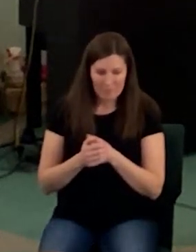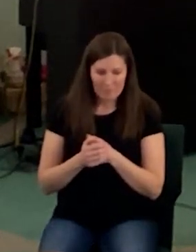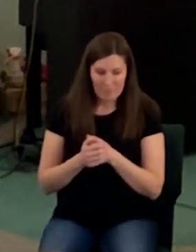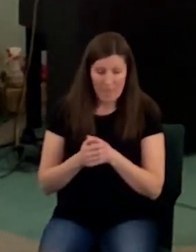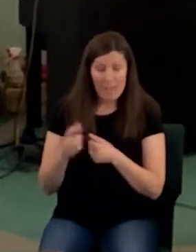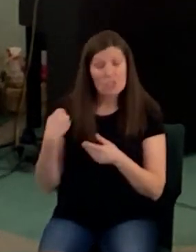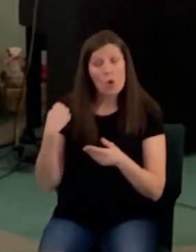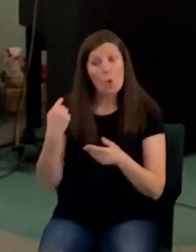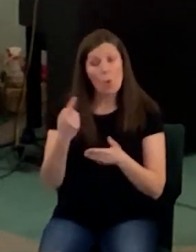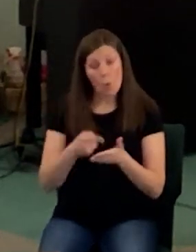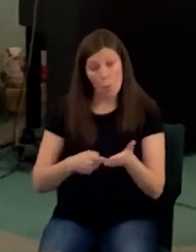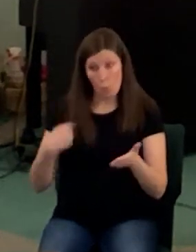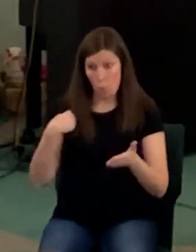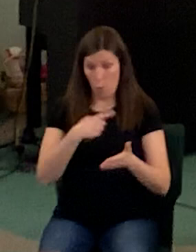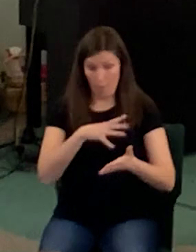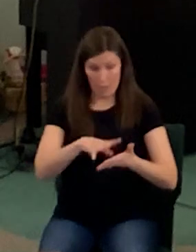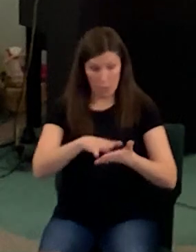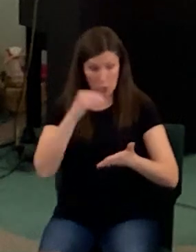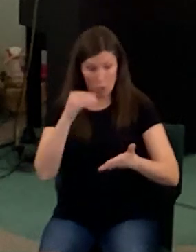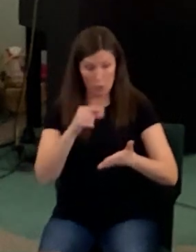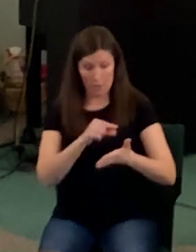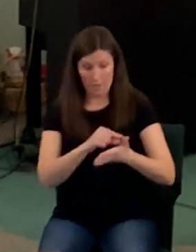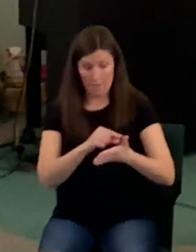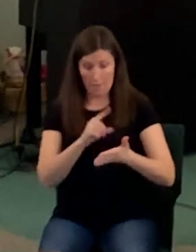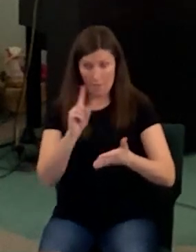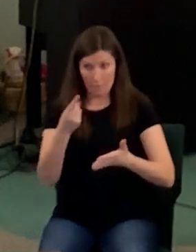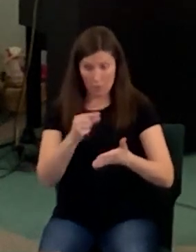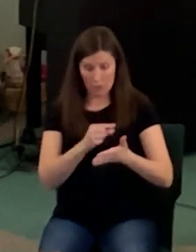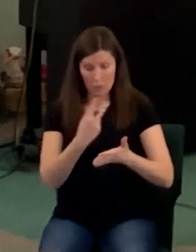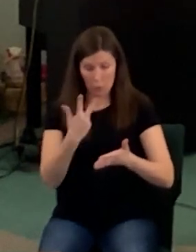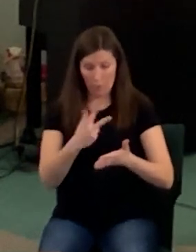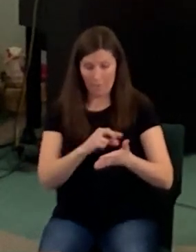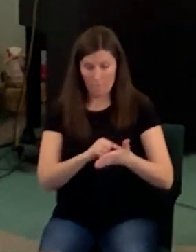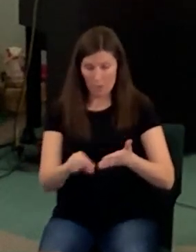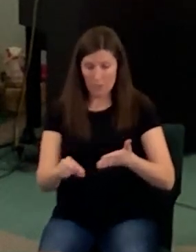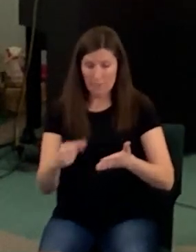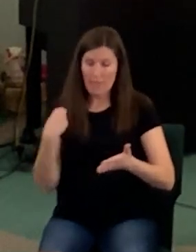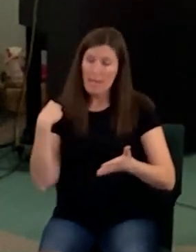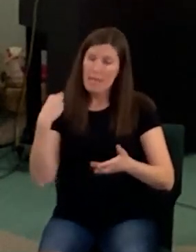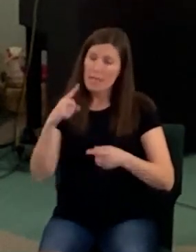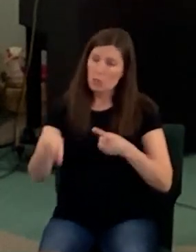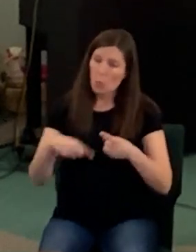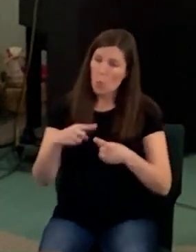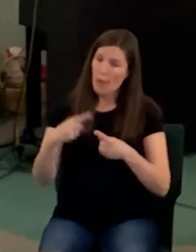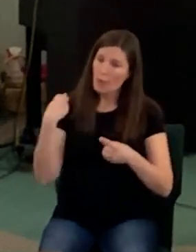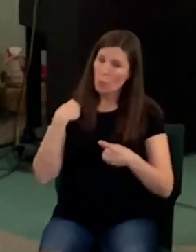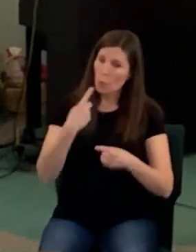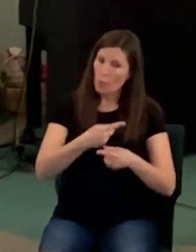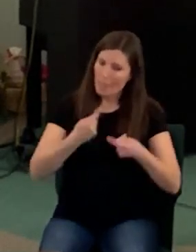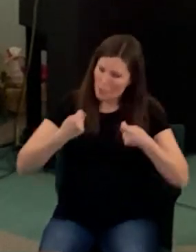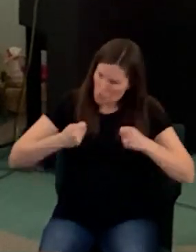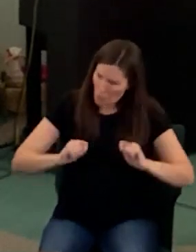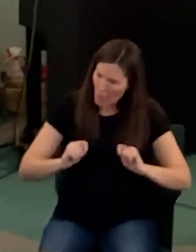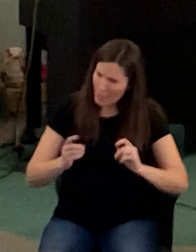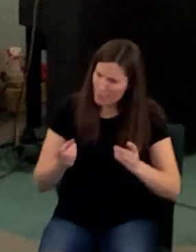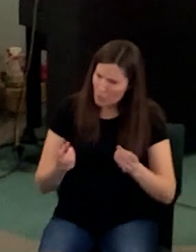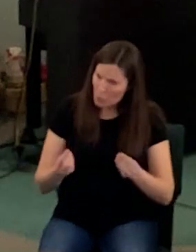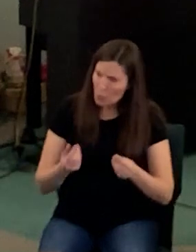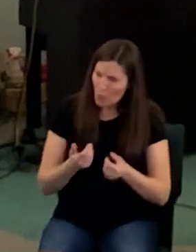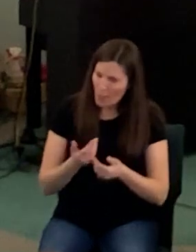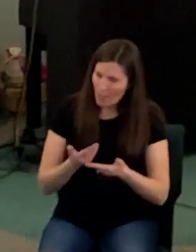And what we learn here in these first three verses is that when we operate in our own strength, we achieve